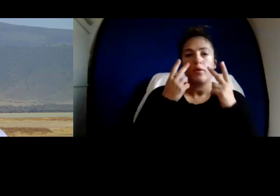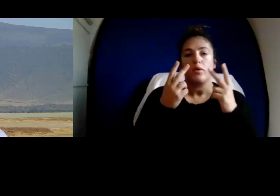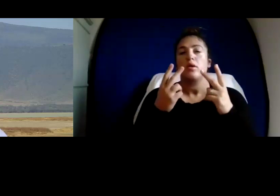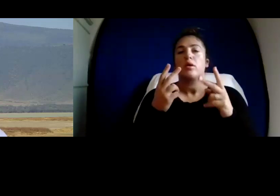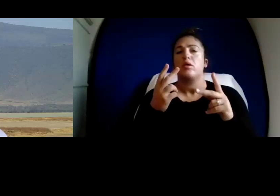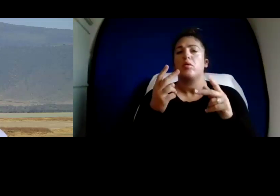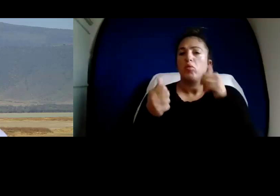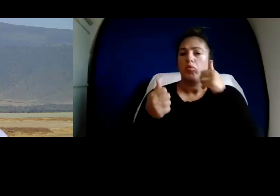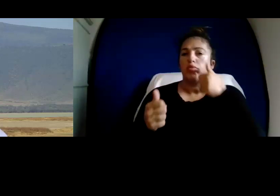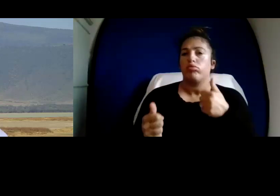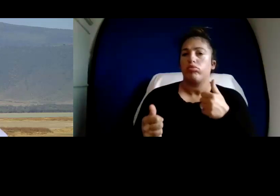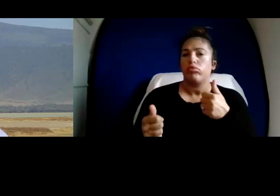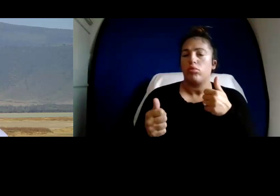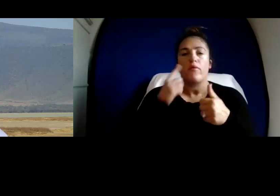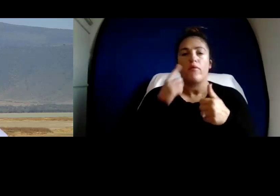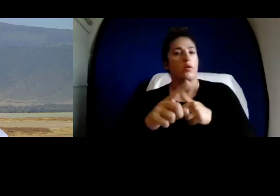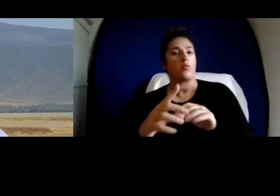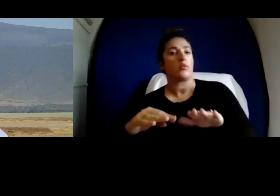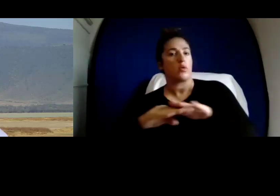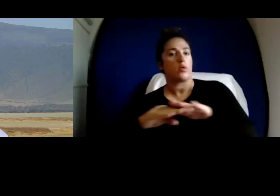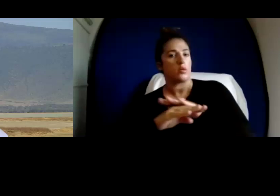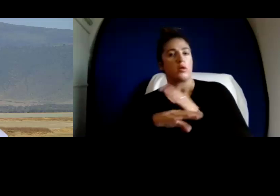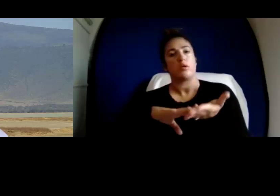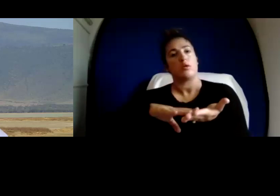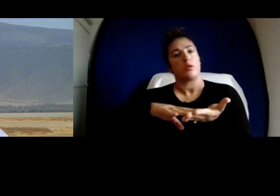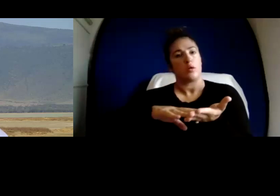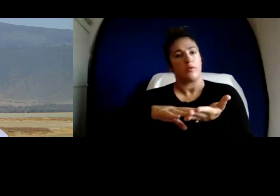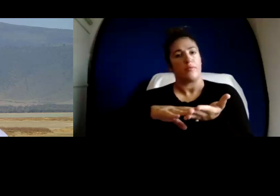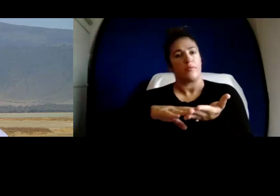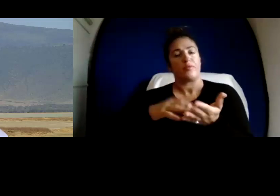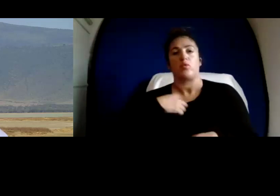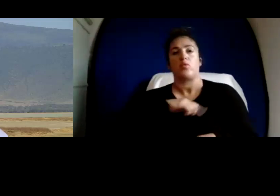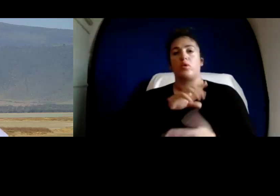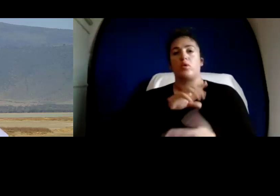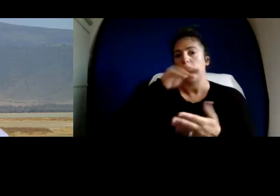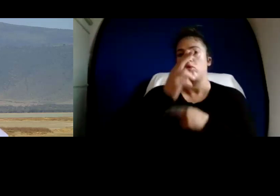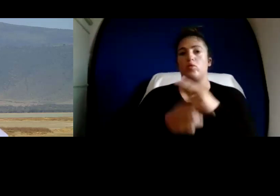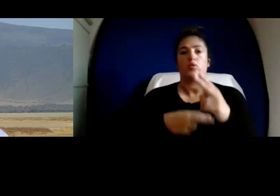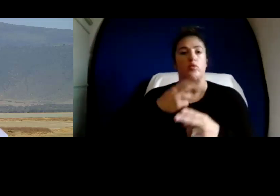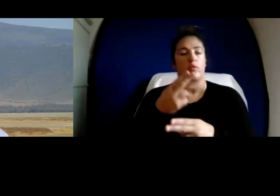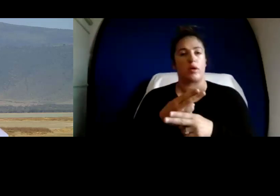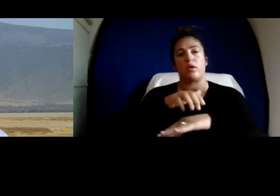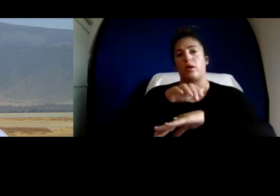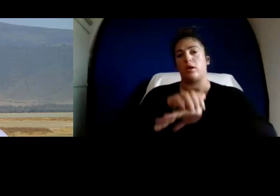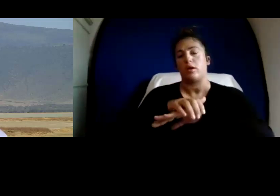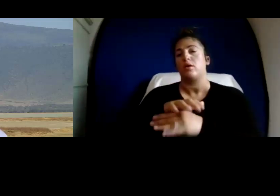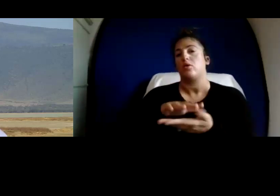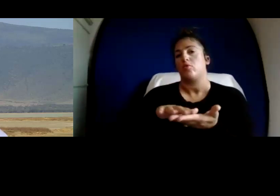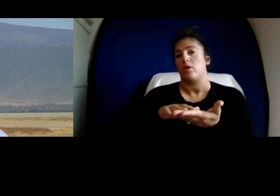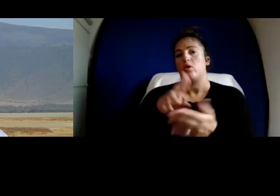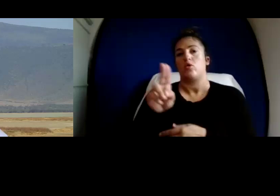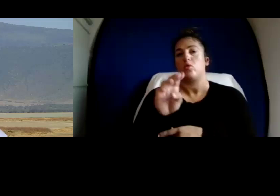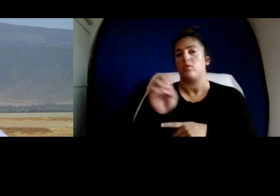we're learning today is the Unified English Braille, or UEB. In Braille, numbers are